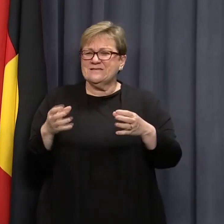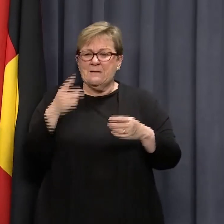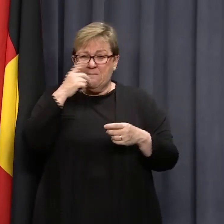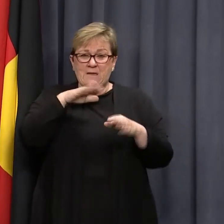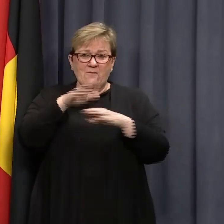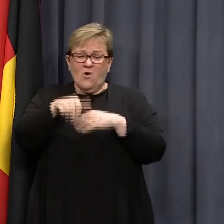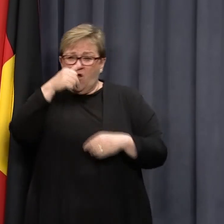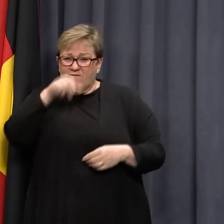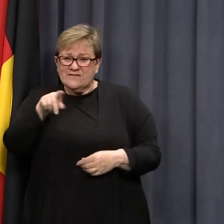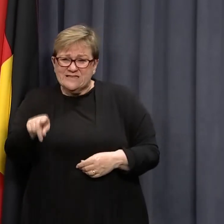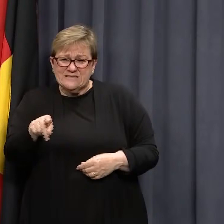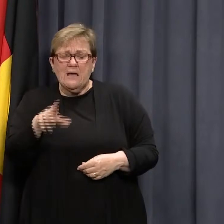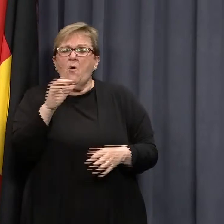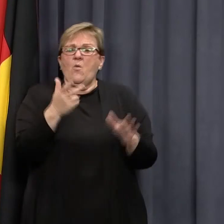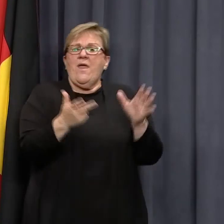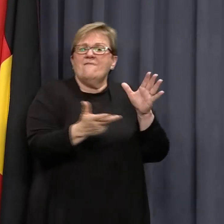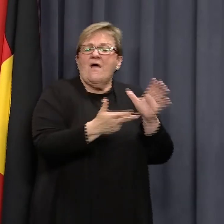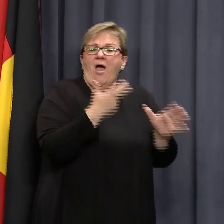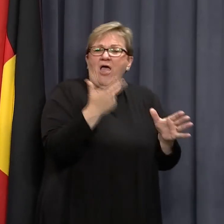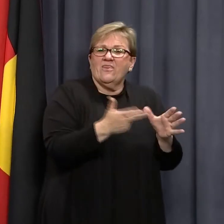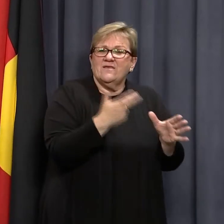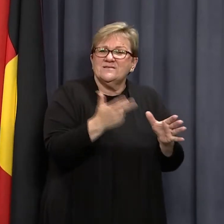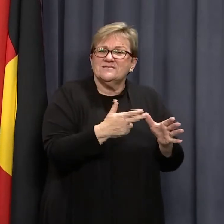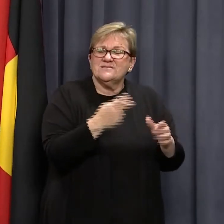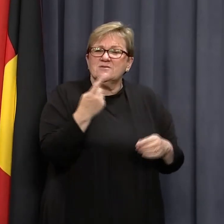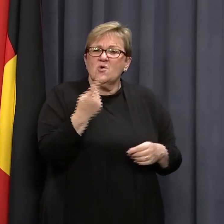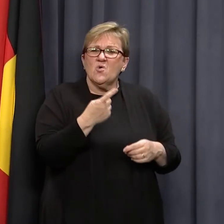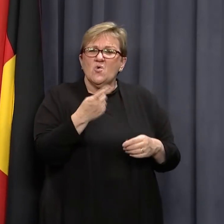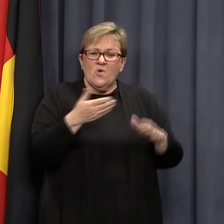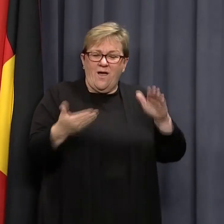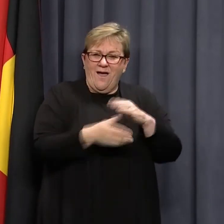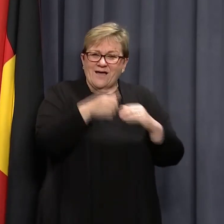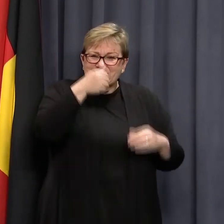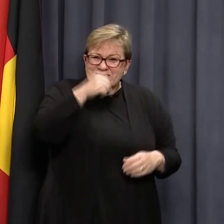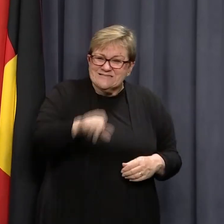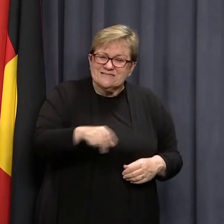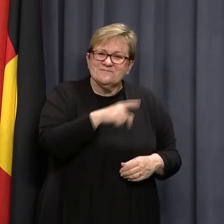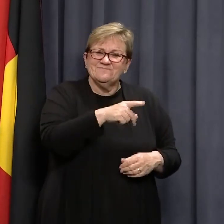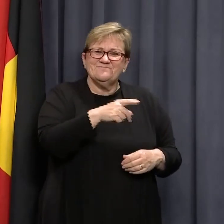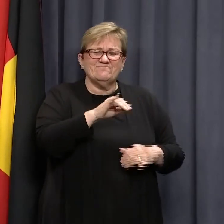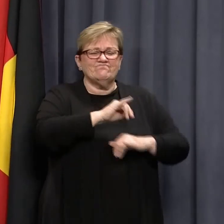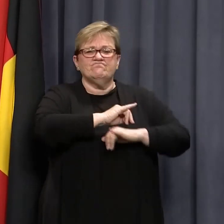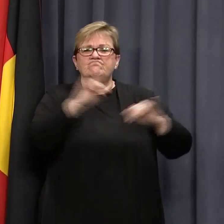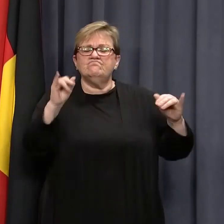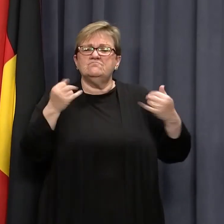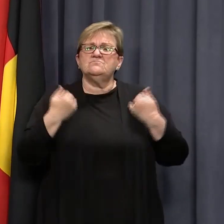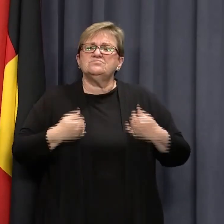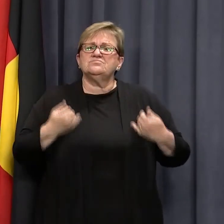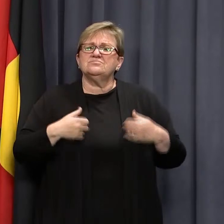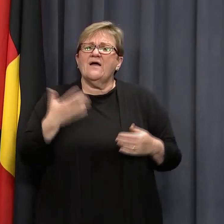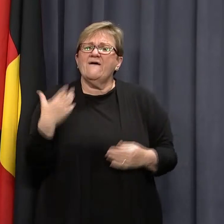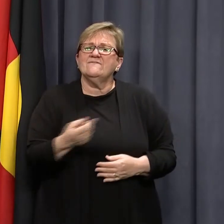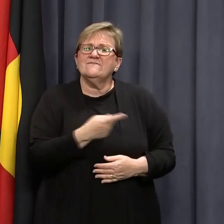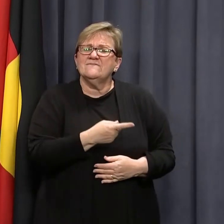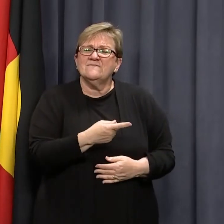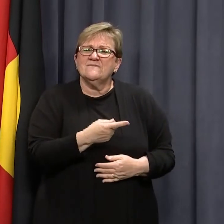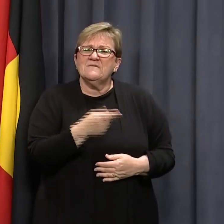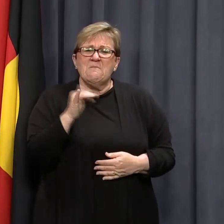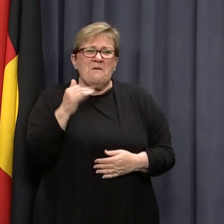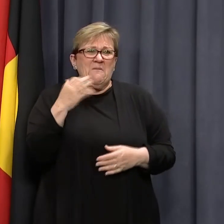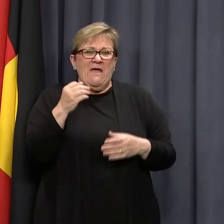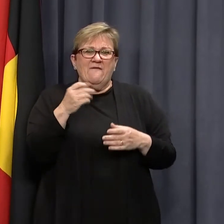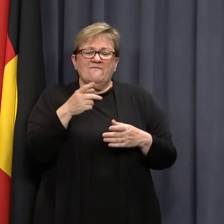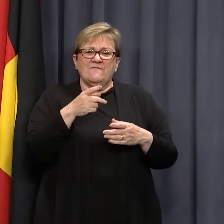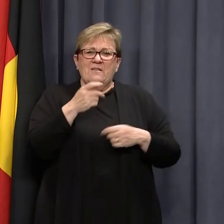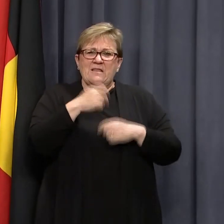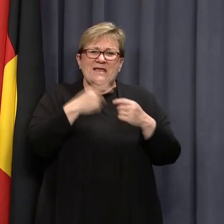over 60, but there's also those that are under 60 who may have chronic illness, may have a disease that